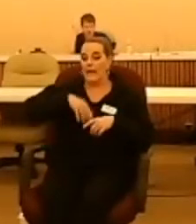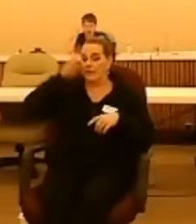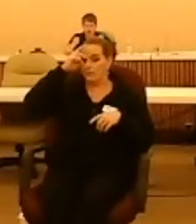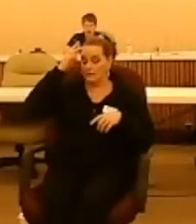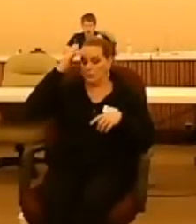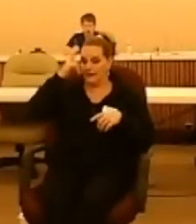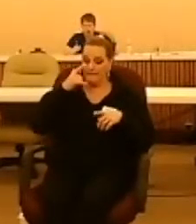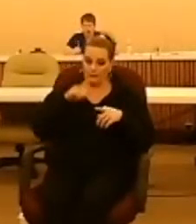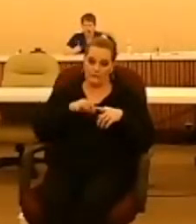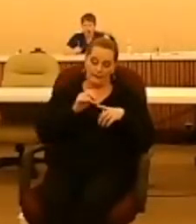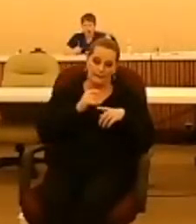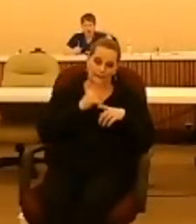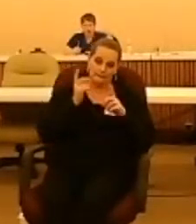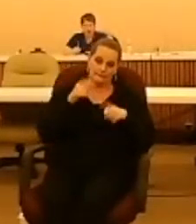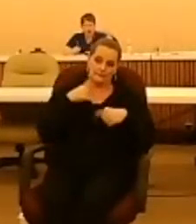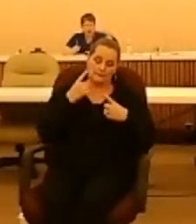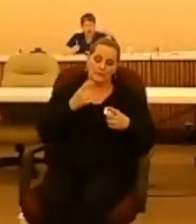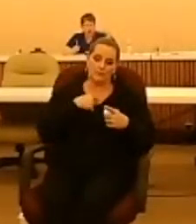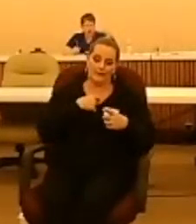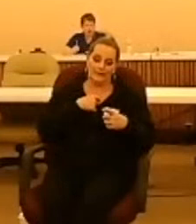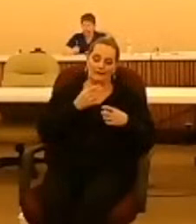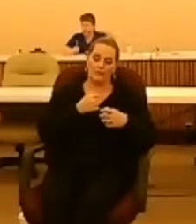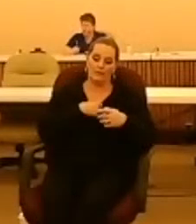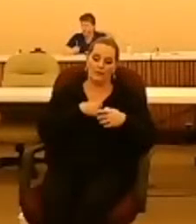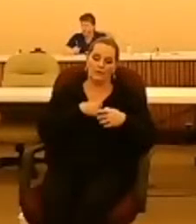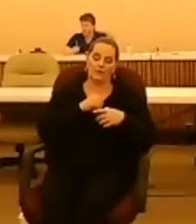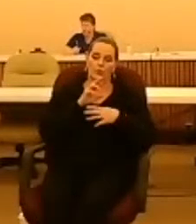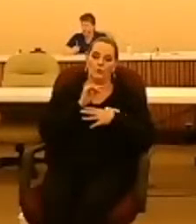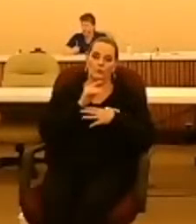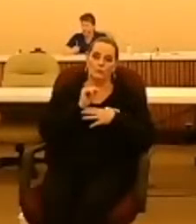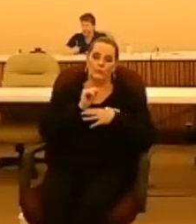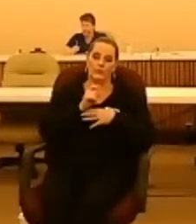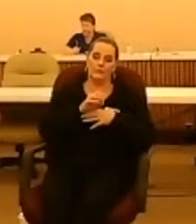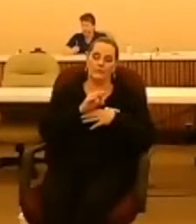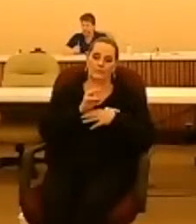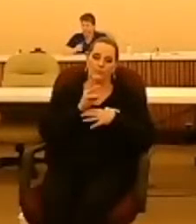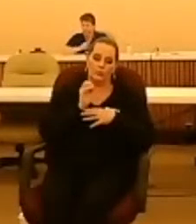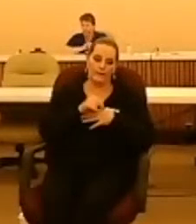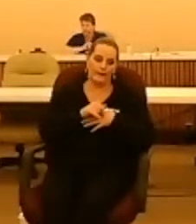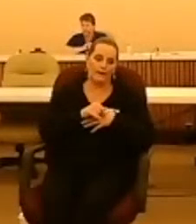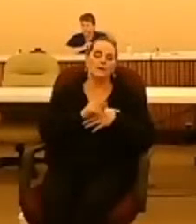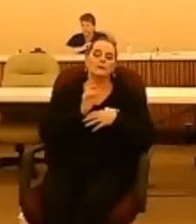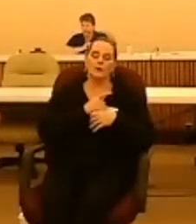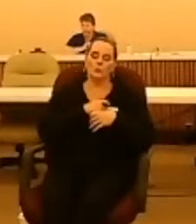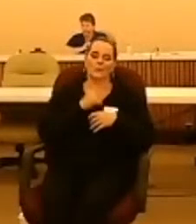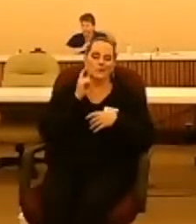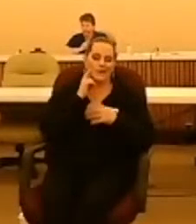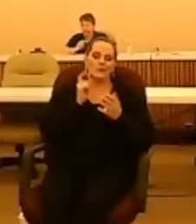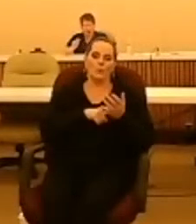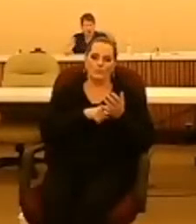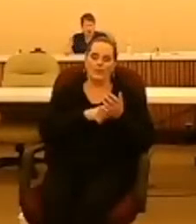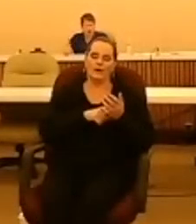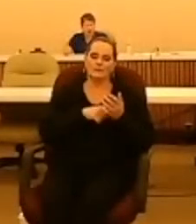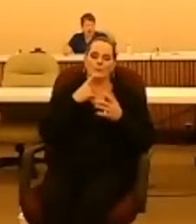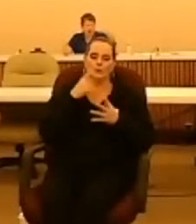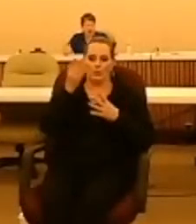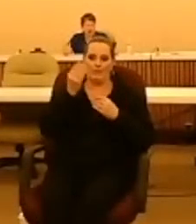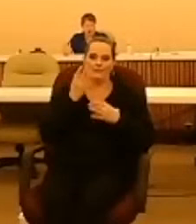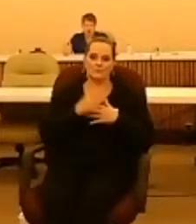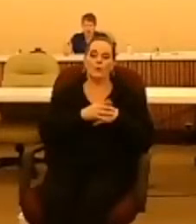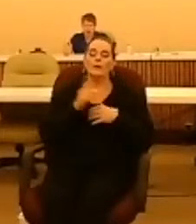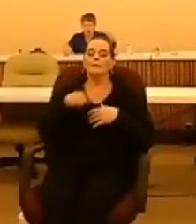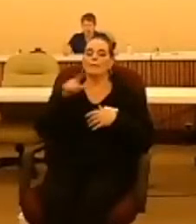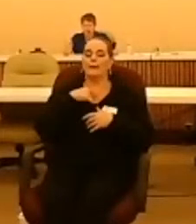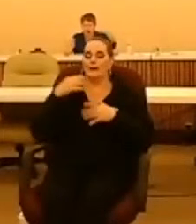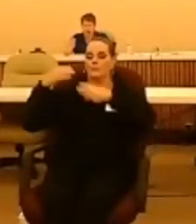Because since it's going to be in our right of way, if there's ever a know before you dig call that goes in there, we'll get notified. But they are